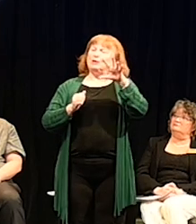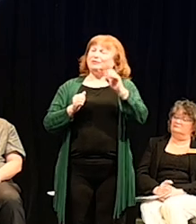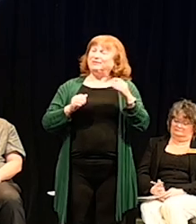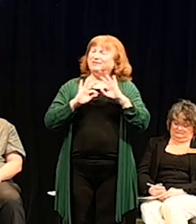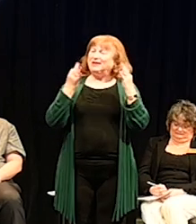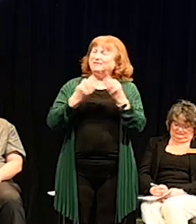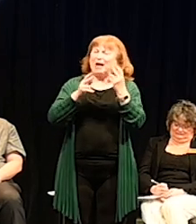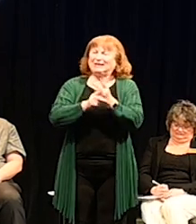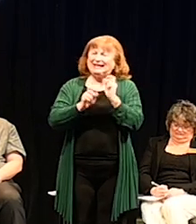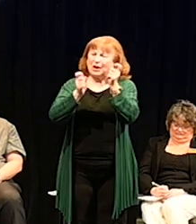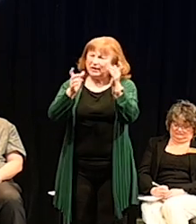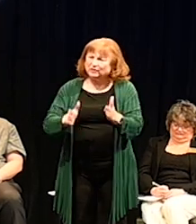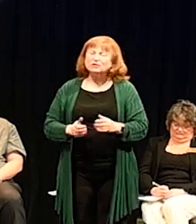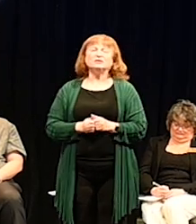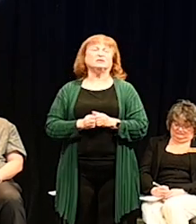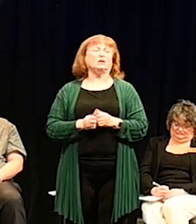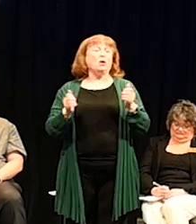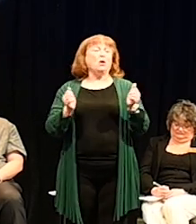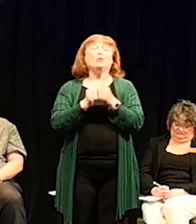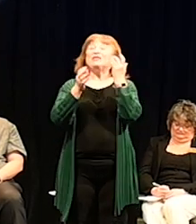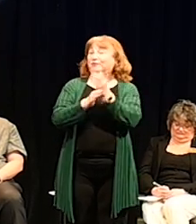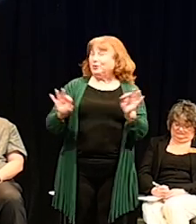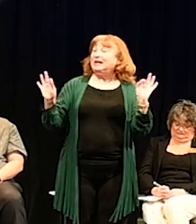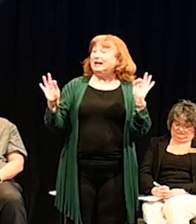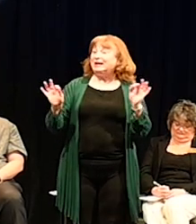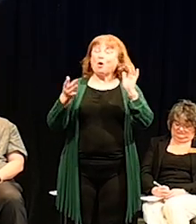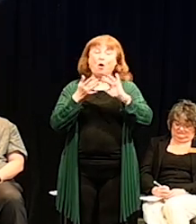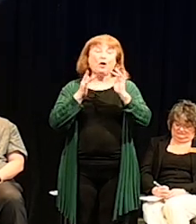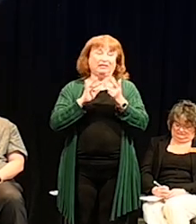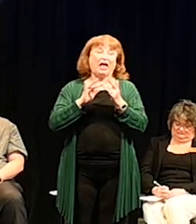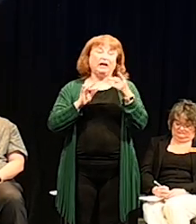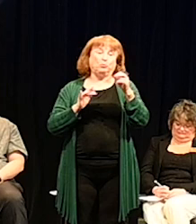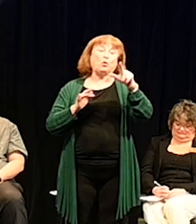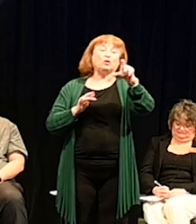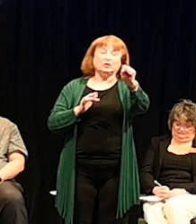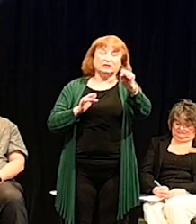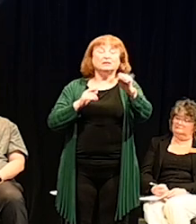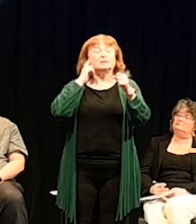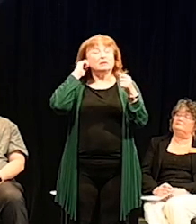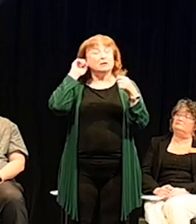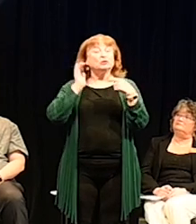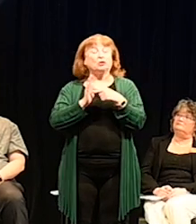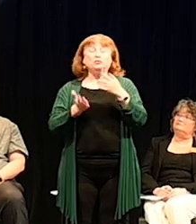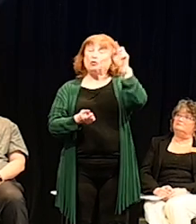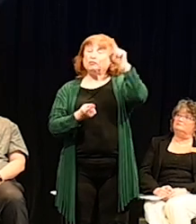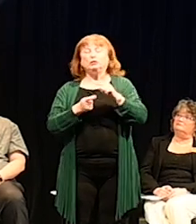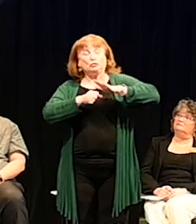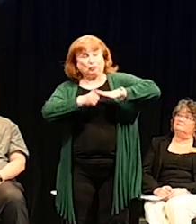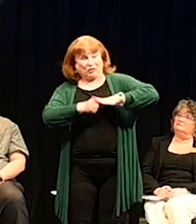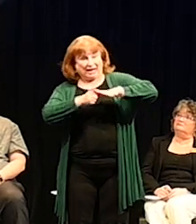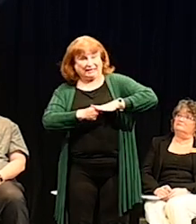250 family caregivers with free online portals that has shown to reduce